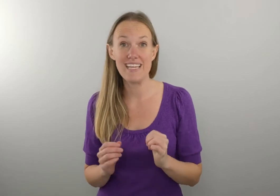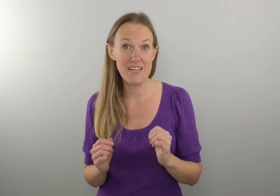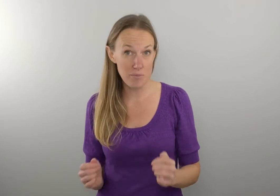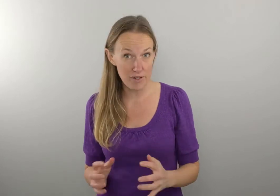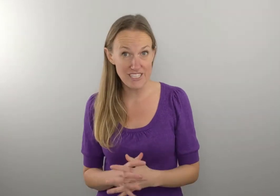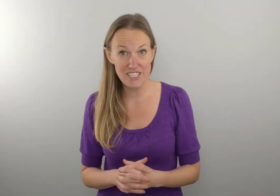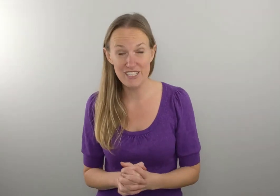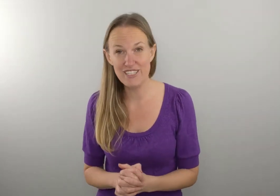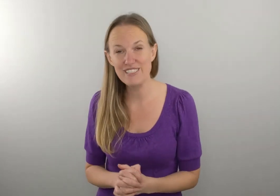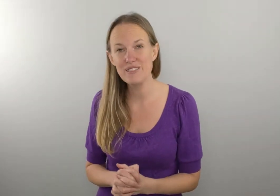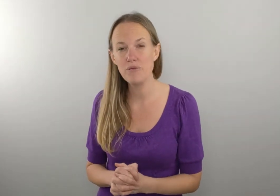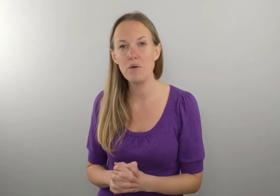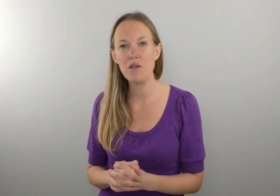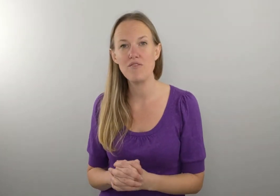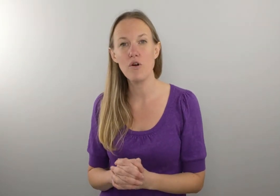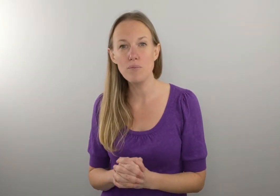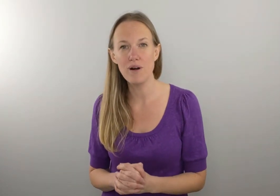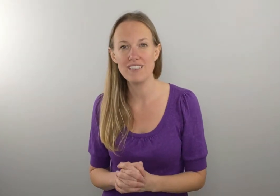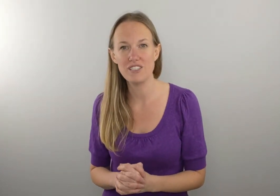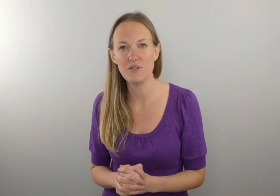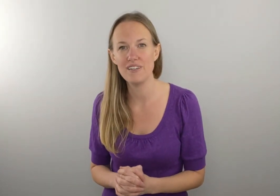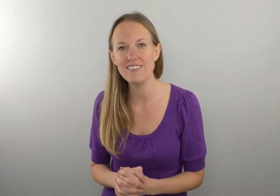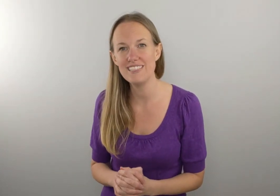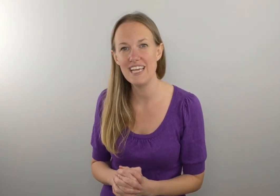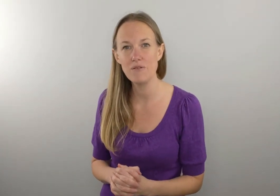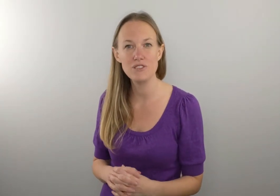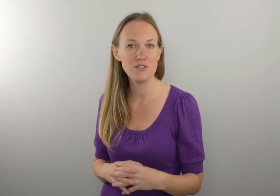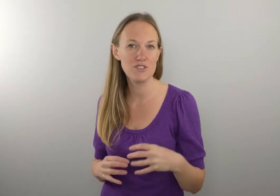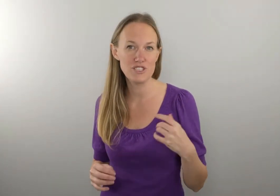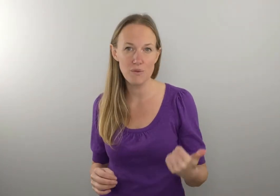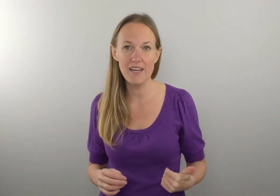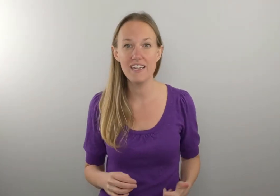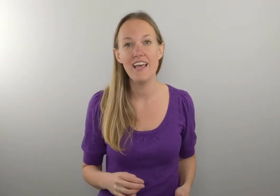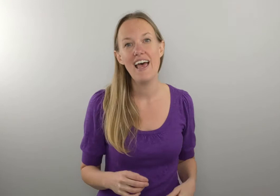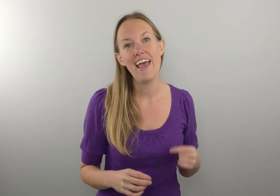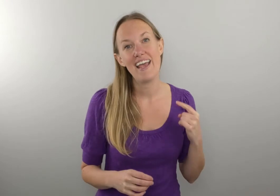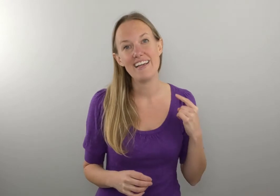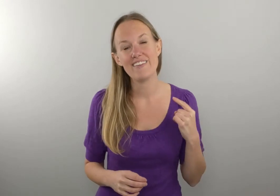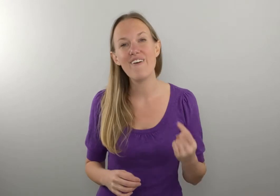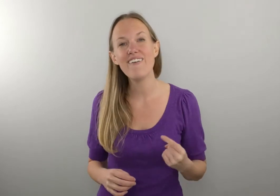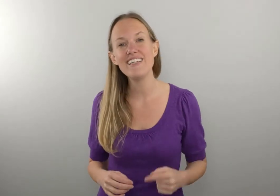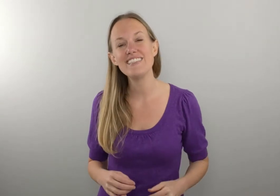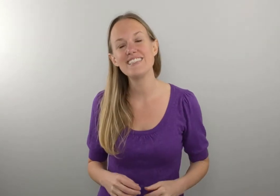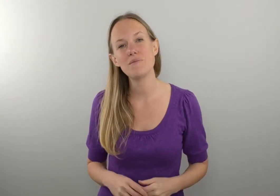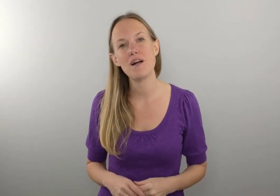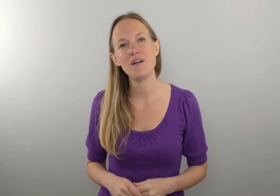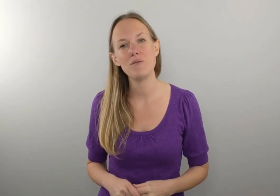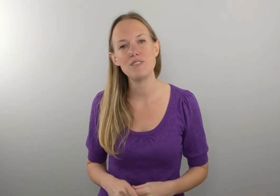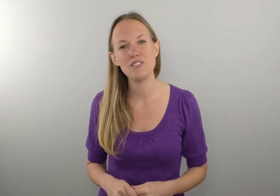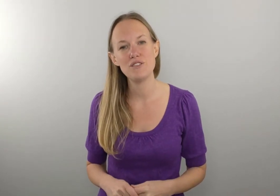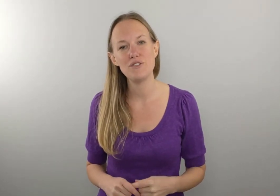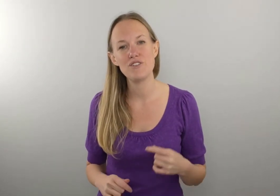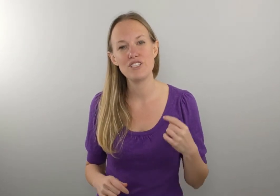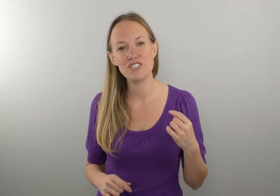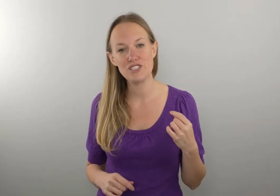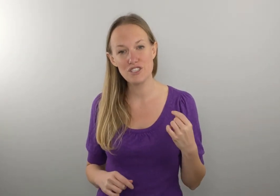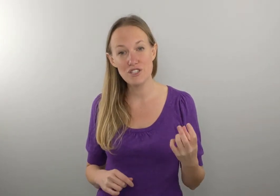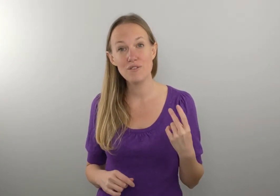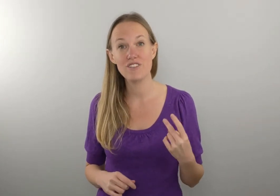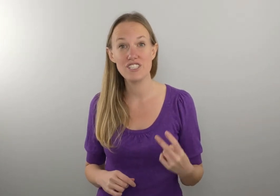a bridge to learn. So it will be a 4-part tutorial. Today we'll do verse 1 and the chorus. Tomorrow we'll do verse 2 and verse